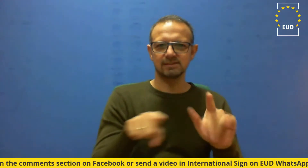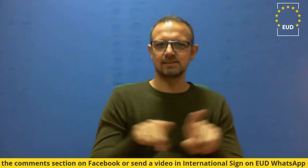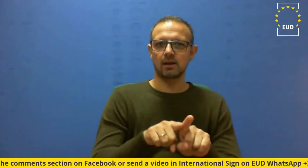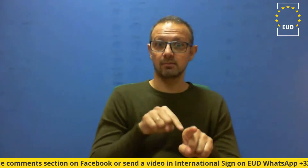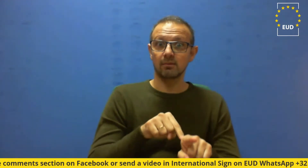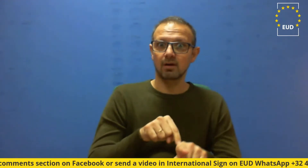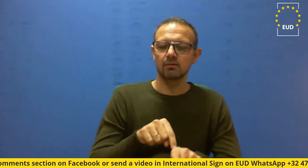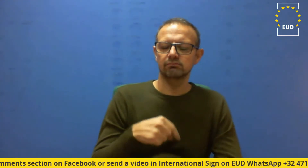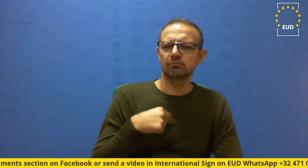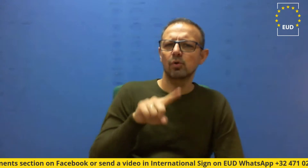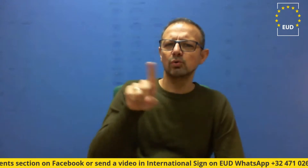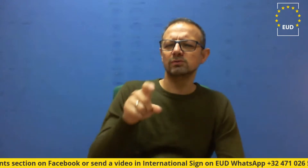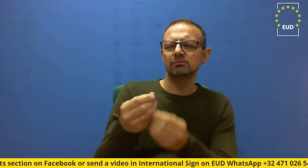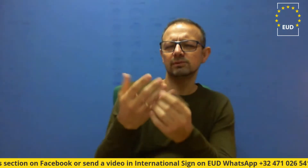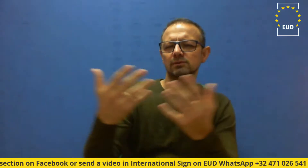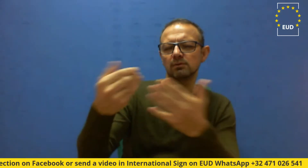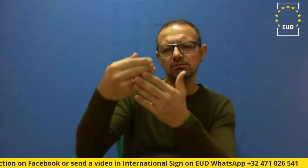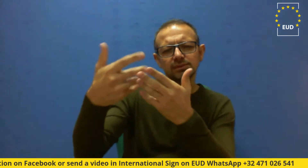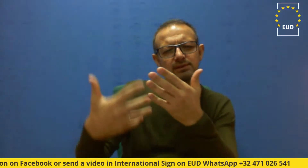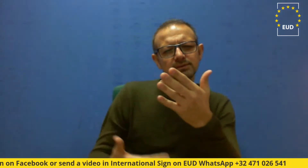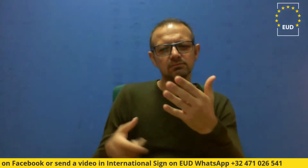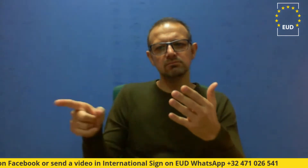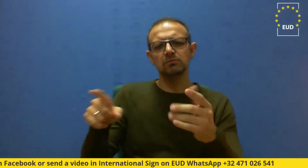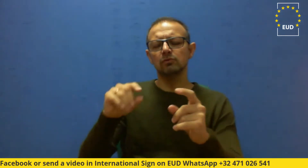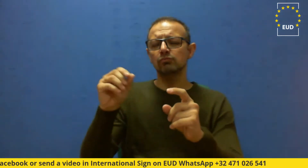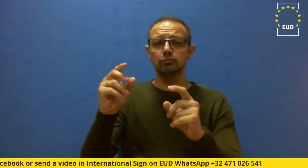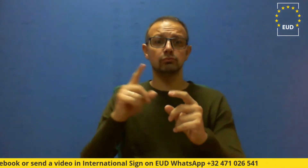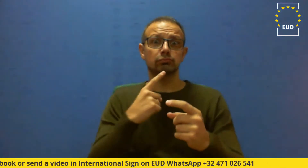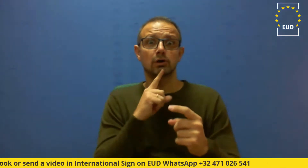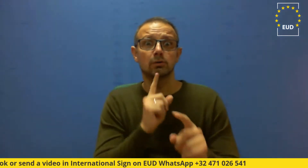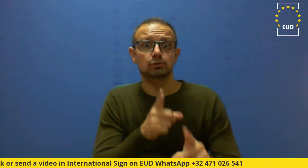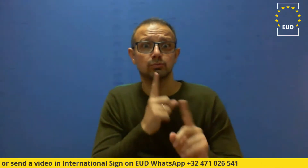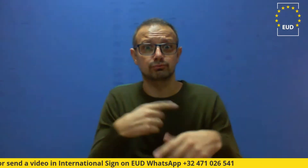can provide accessible sign language interpretation.